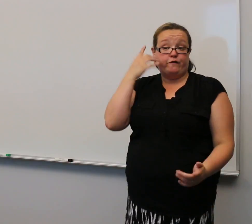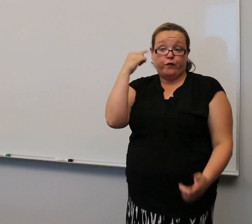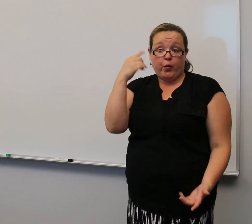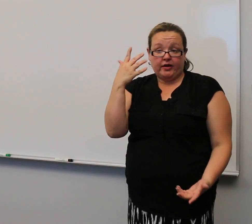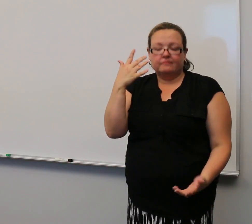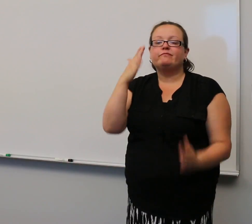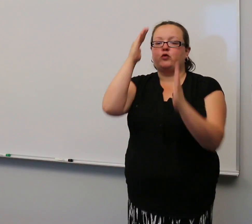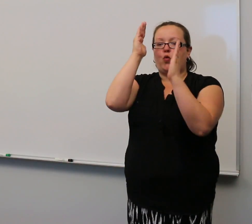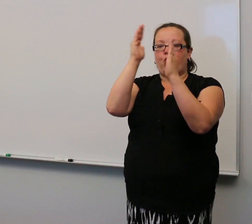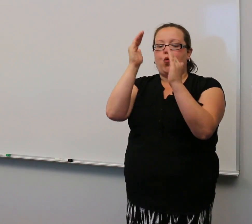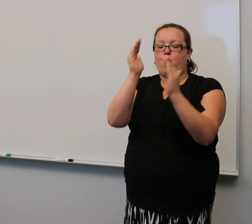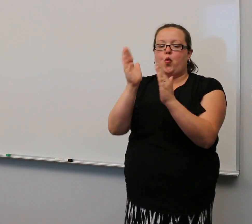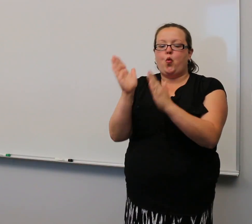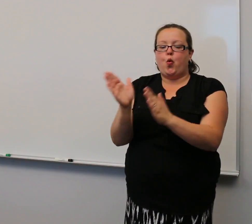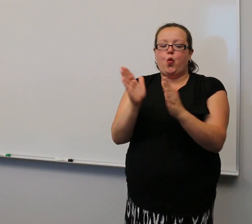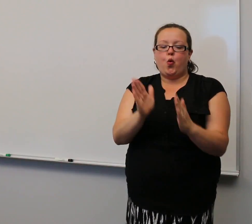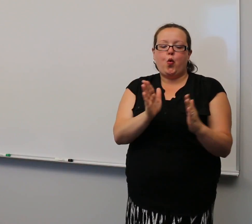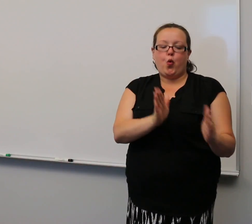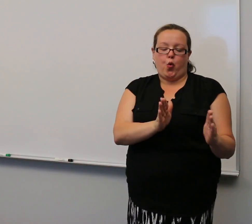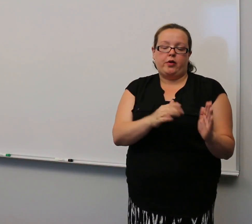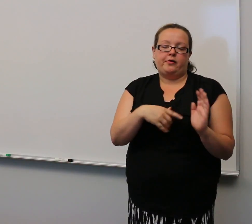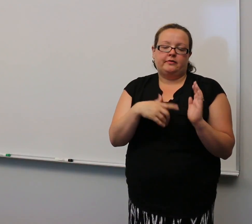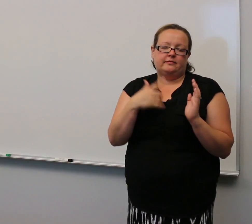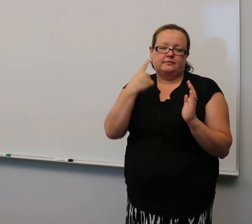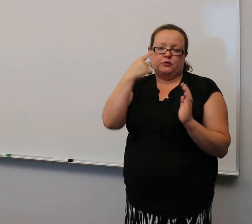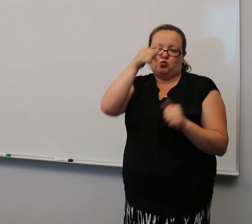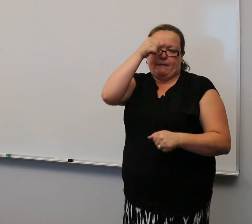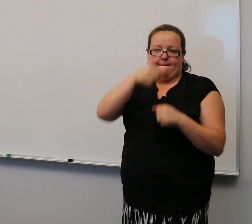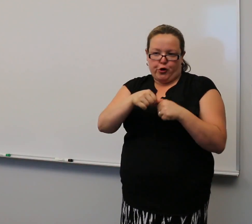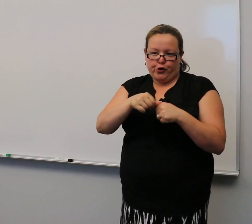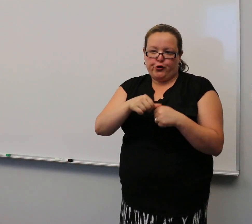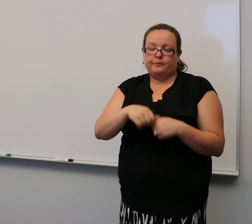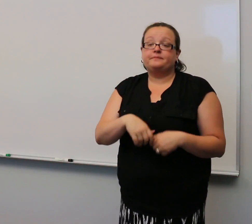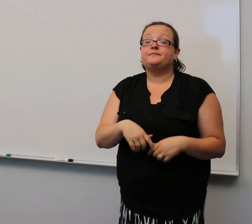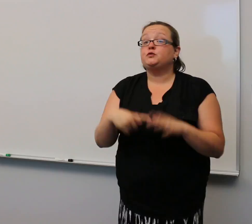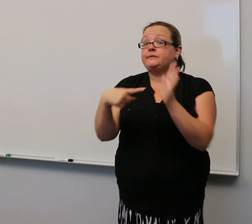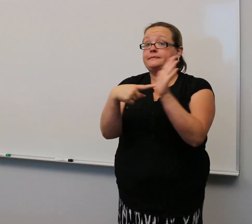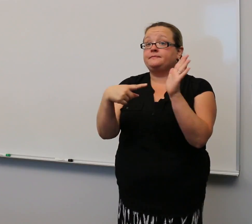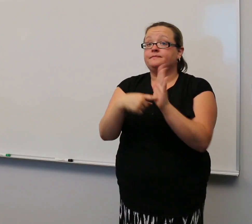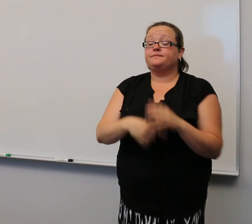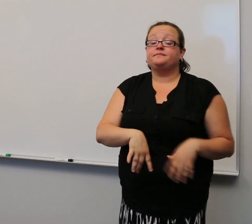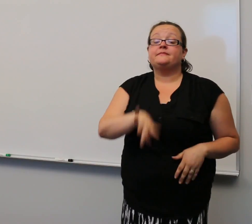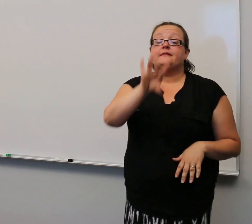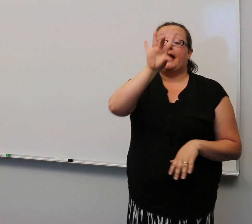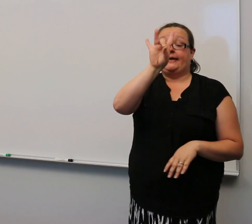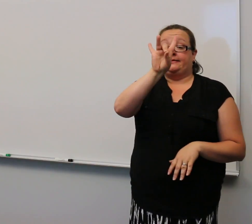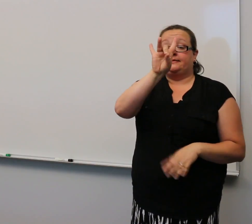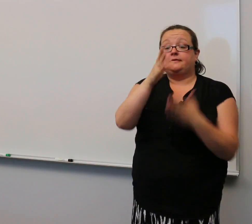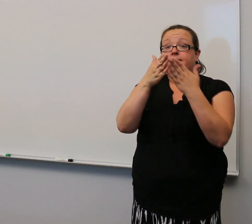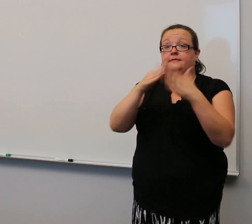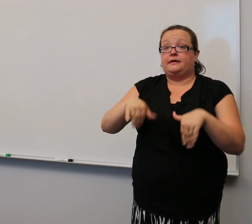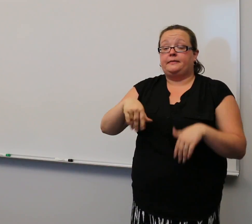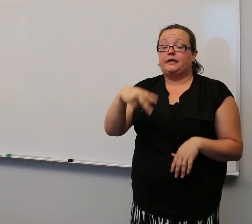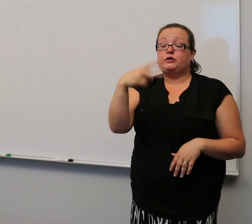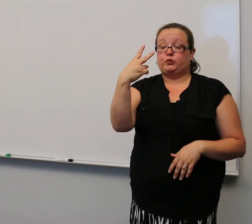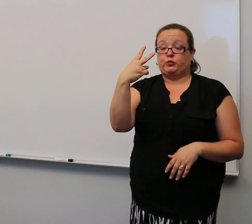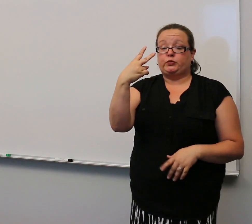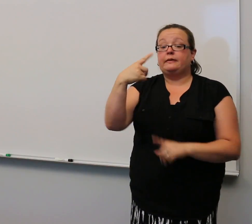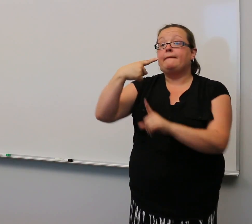So a question like this, 8 divided by 2 plus -3 times -2, BEDMAS